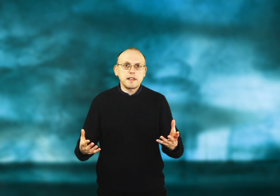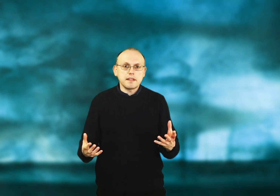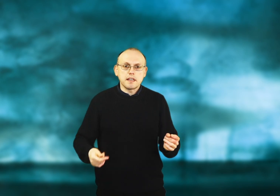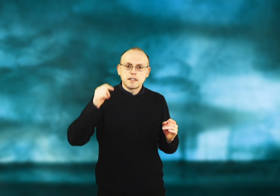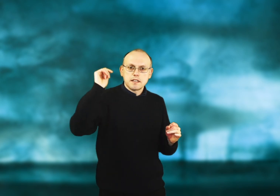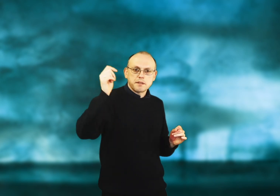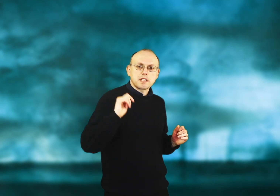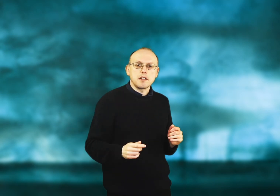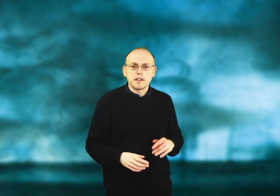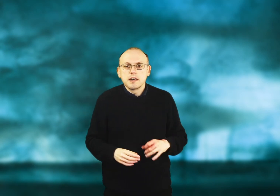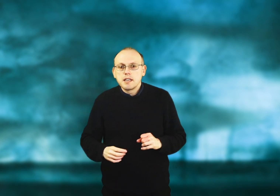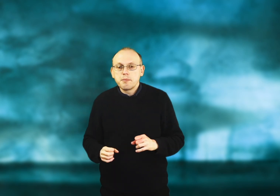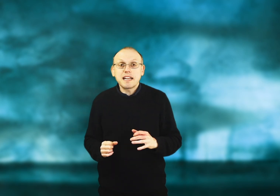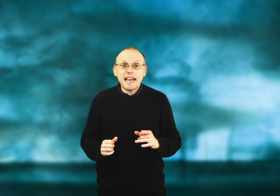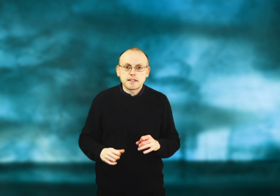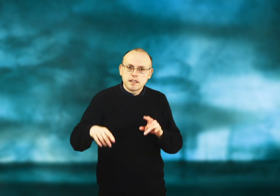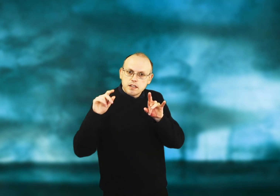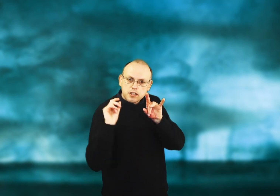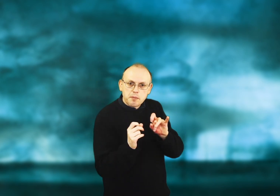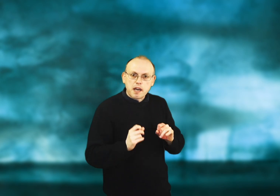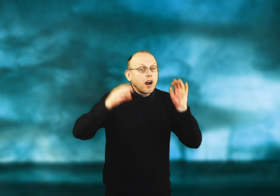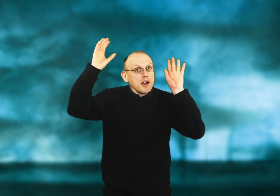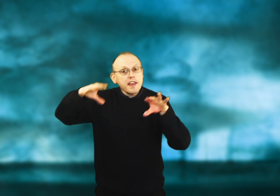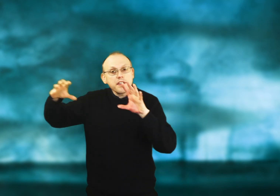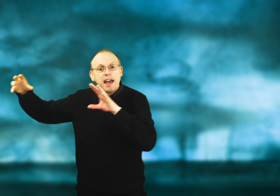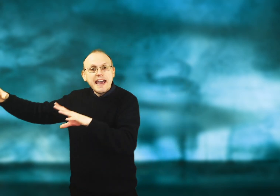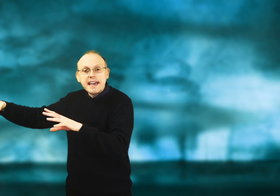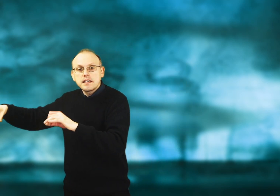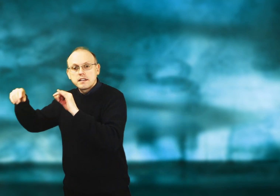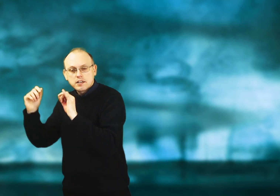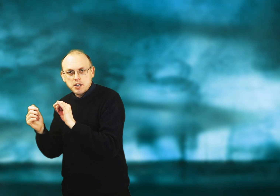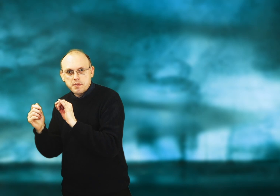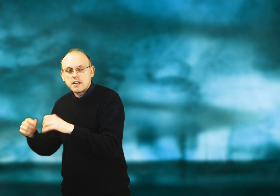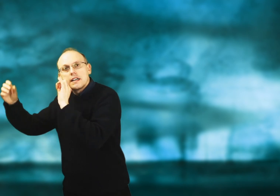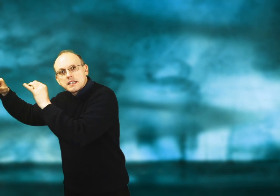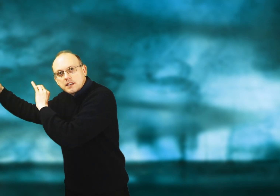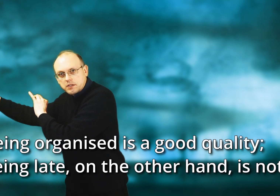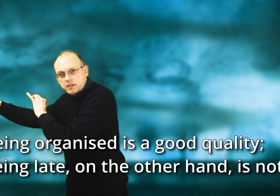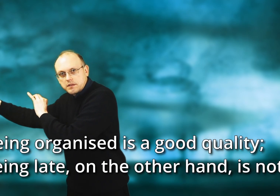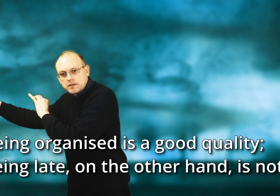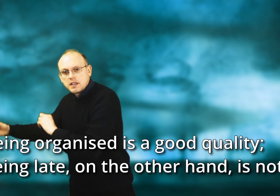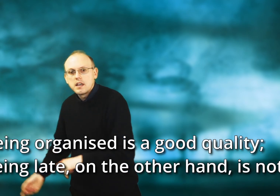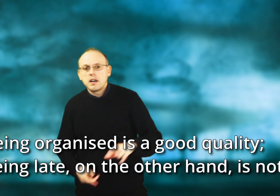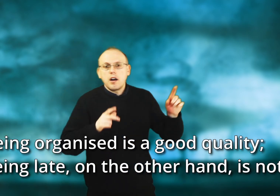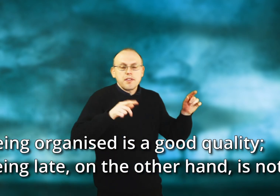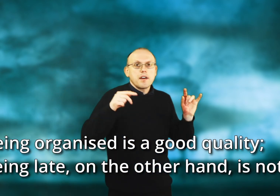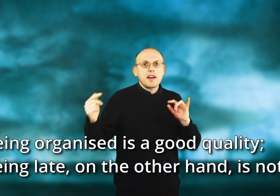quality, semicolon. Being late, comma. On the other hand, comma, is not. On the other